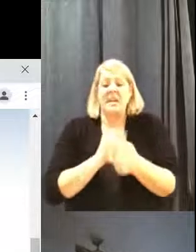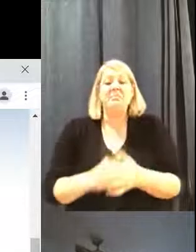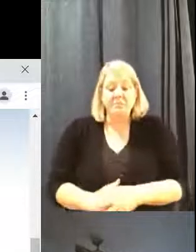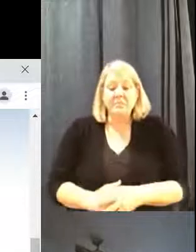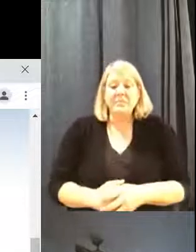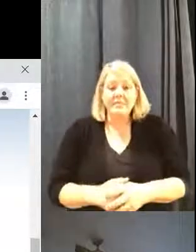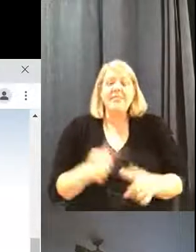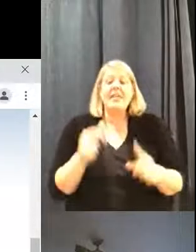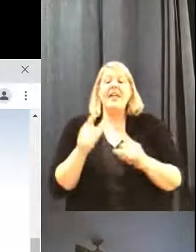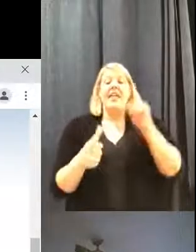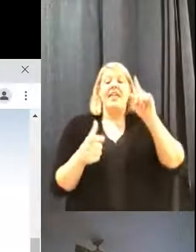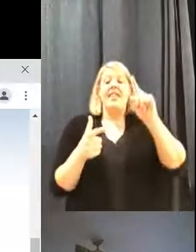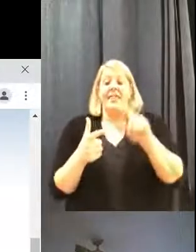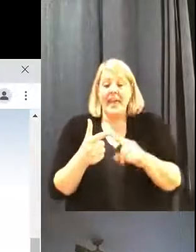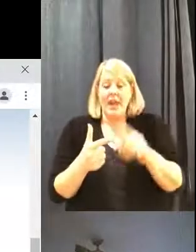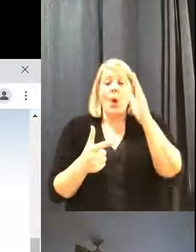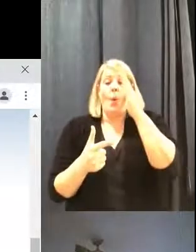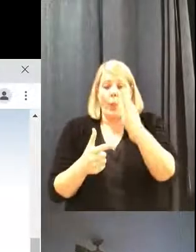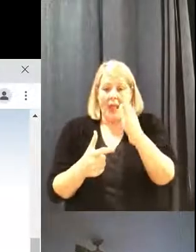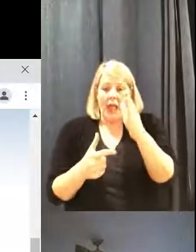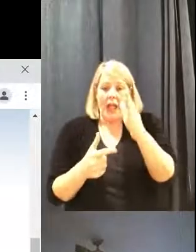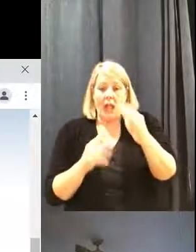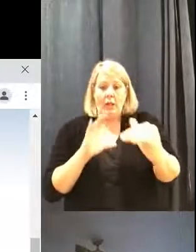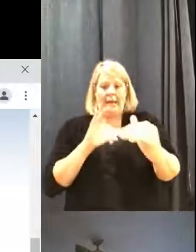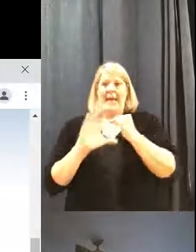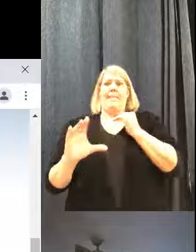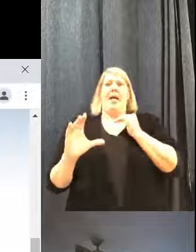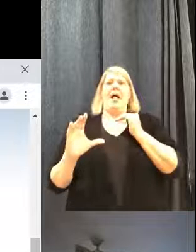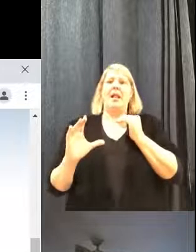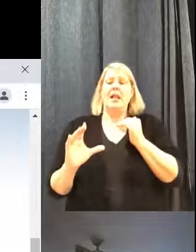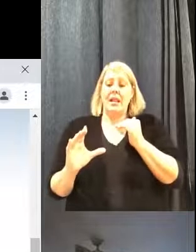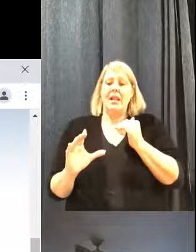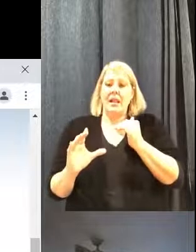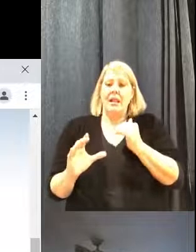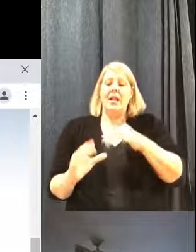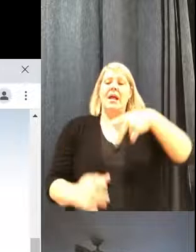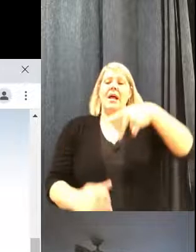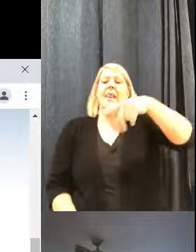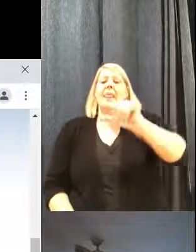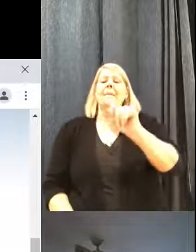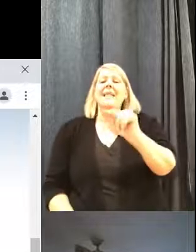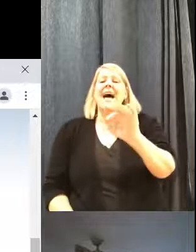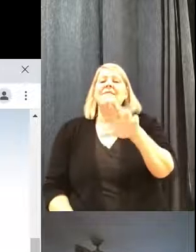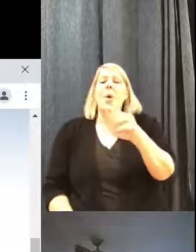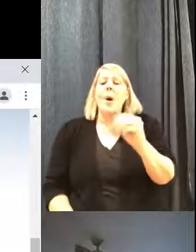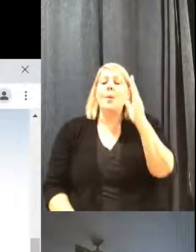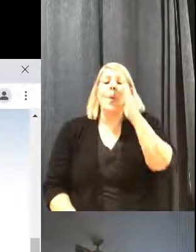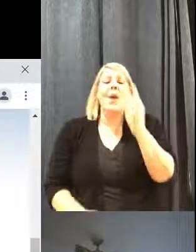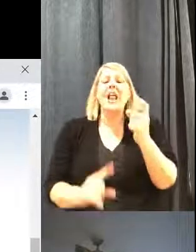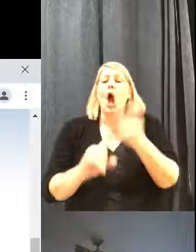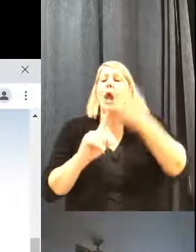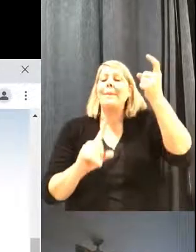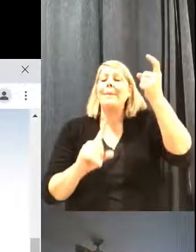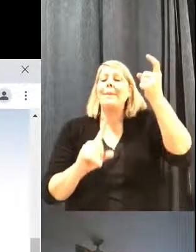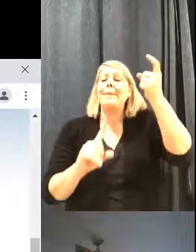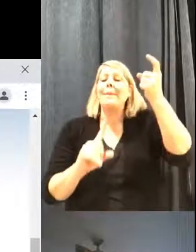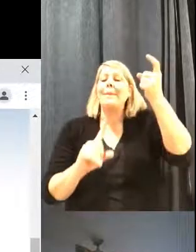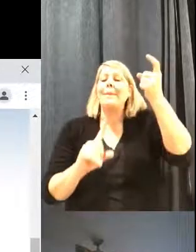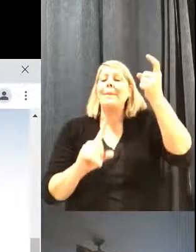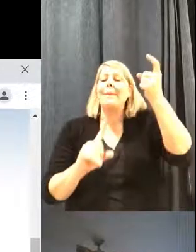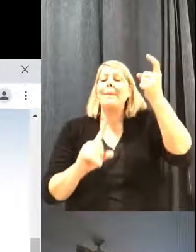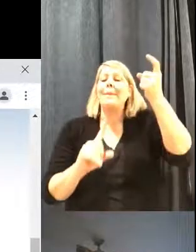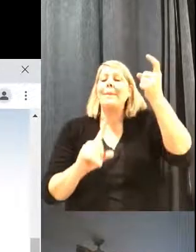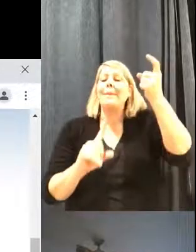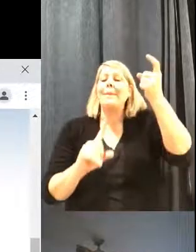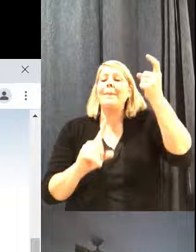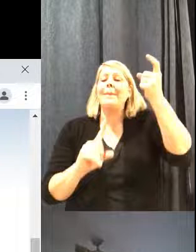Then they're going to receive an email. So the platform automatically generates an email that is sent to their email address. They do need to